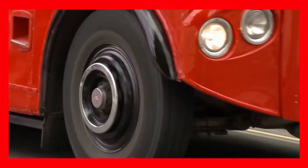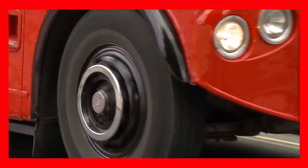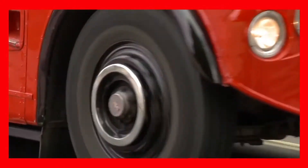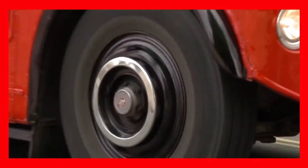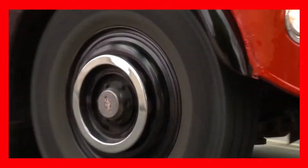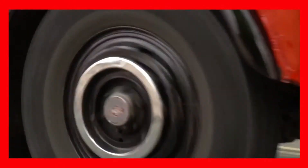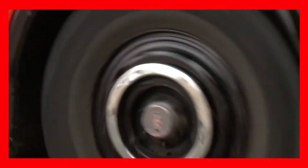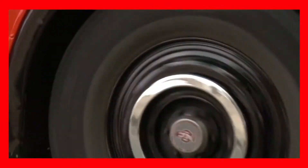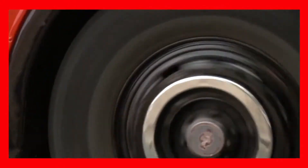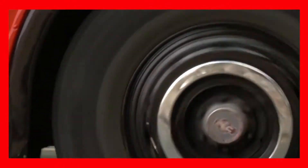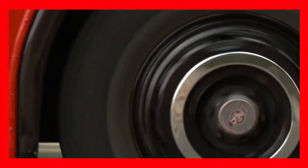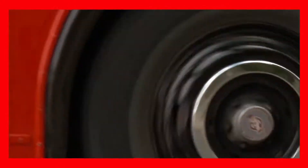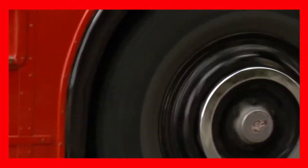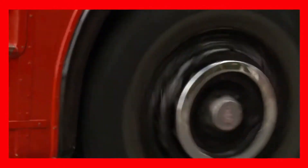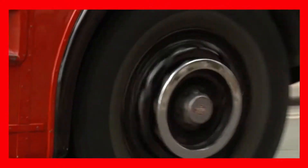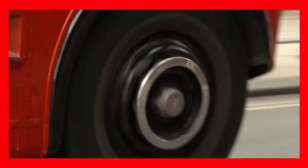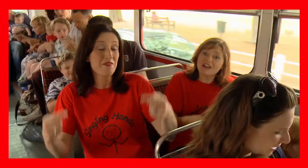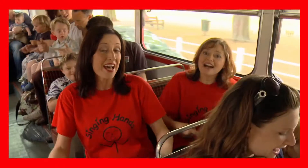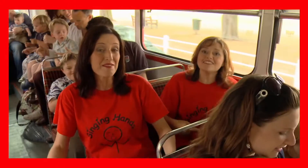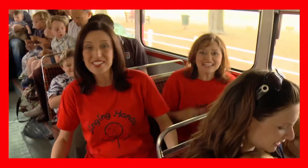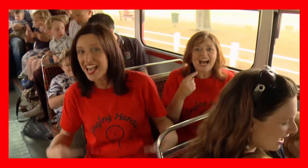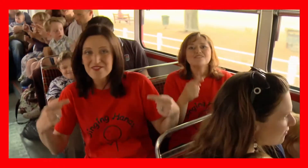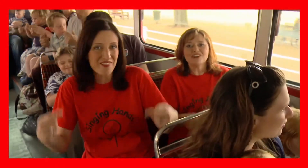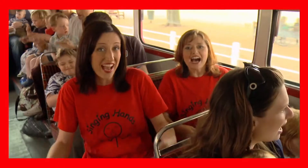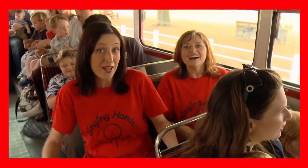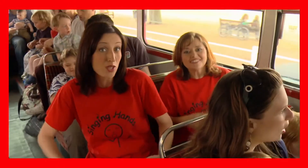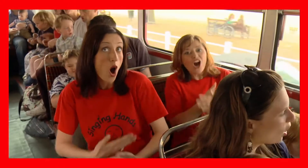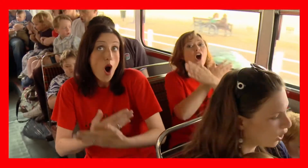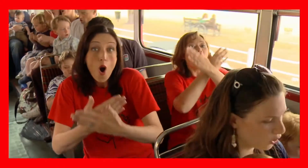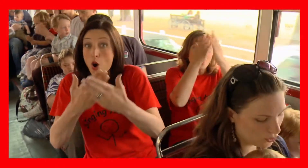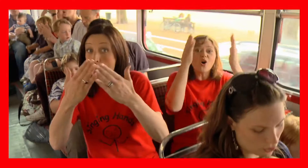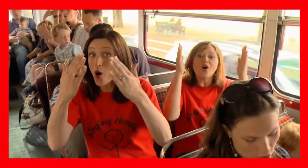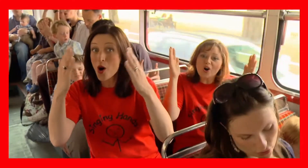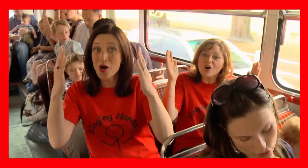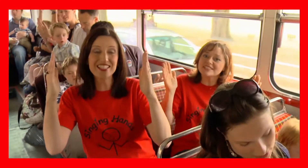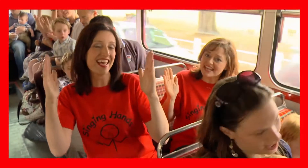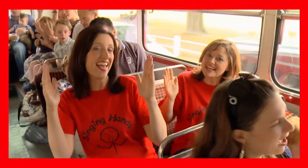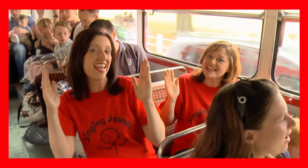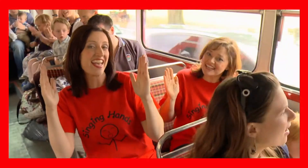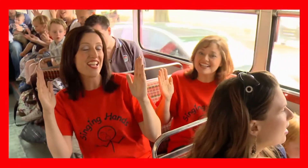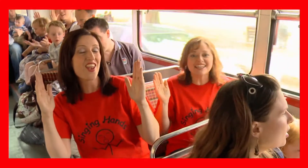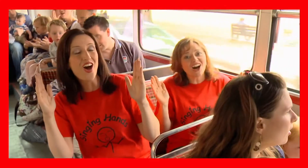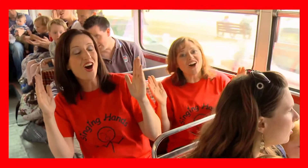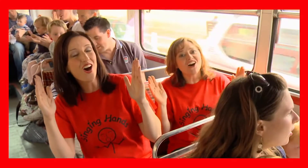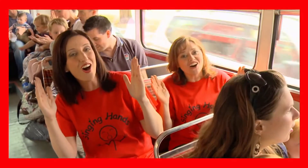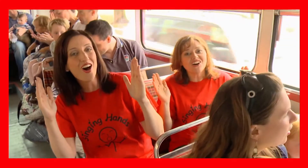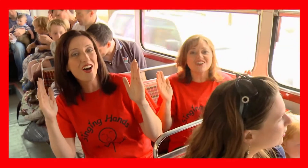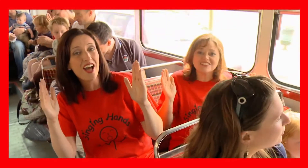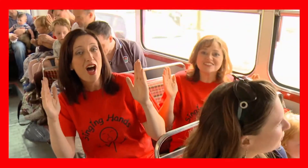The wheels on the bus go round and round all day long.